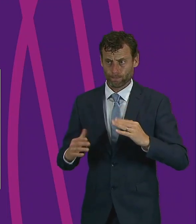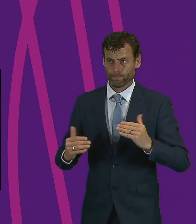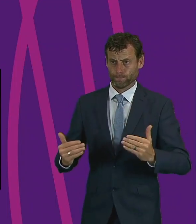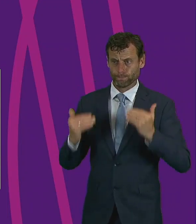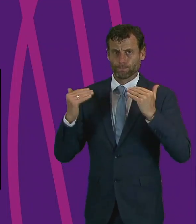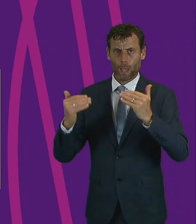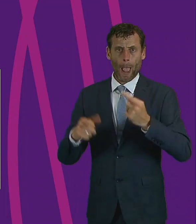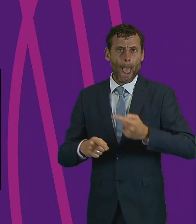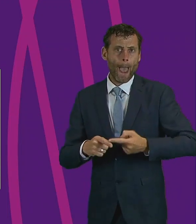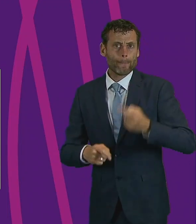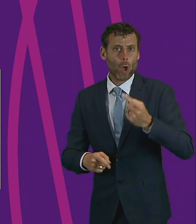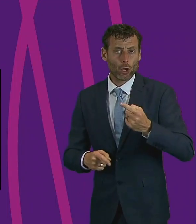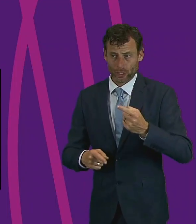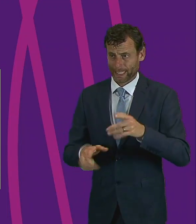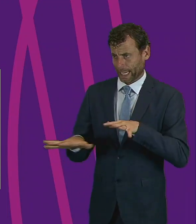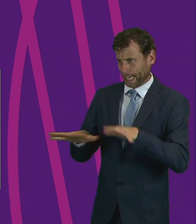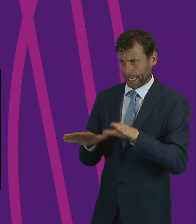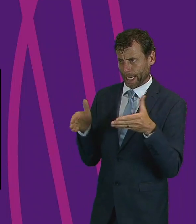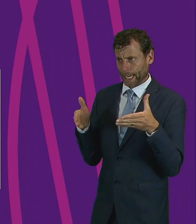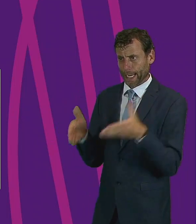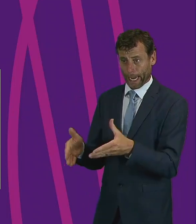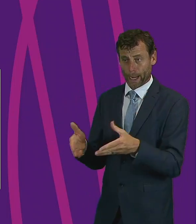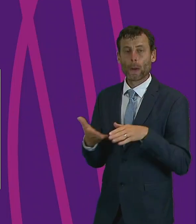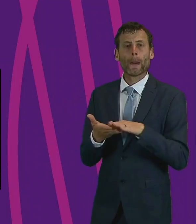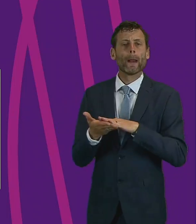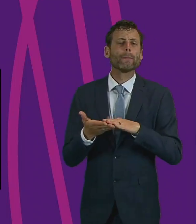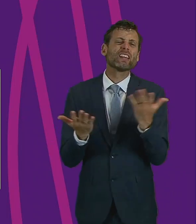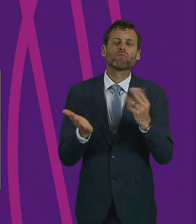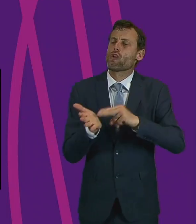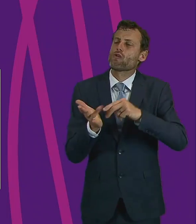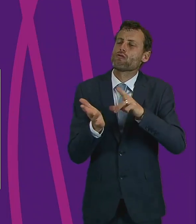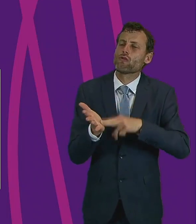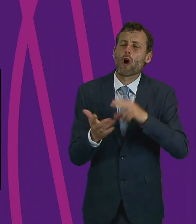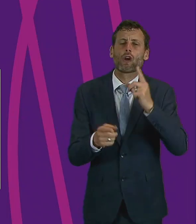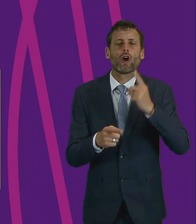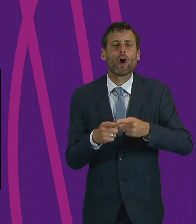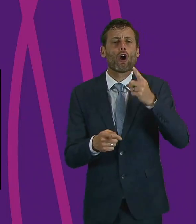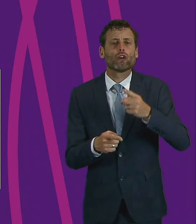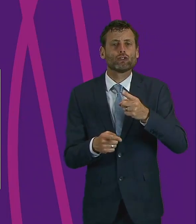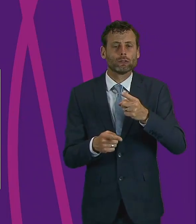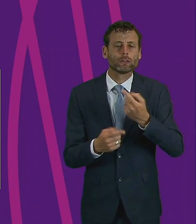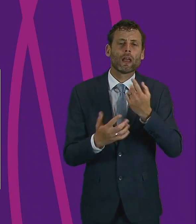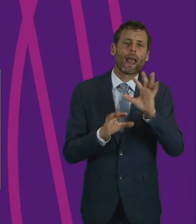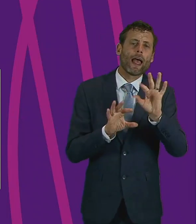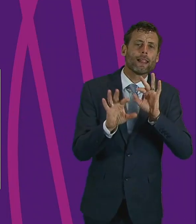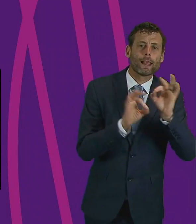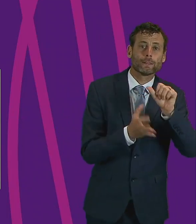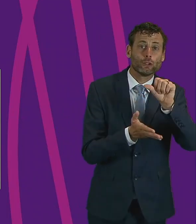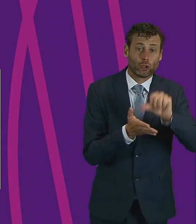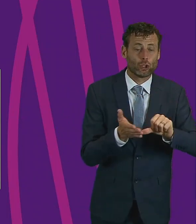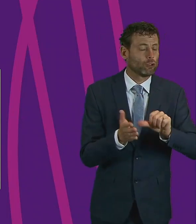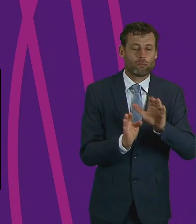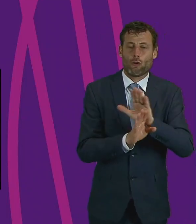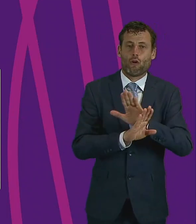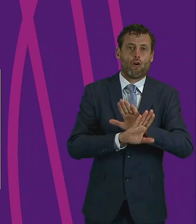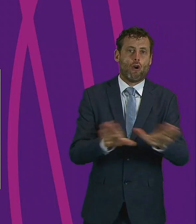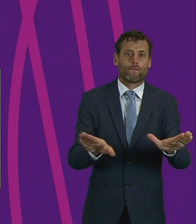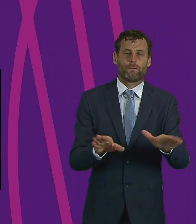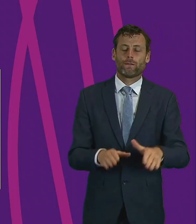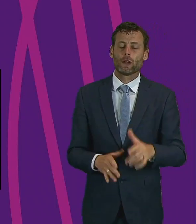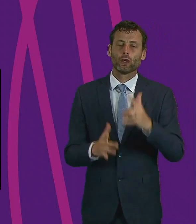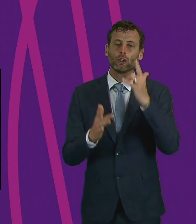that came the cancellation of non-urgent elective surgery, and a few weeks later, the suspension of screening services